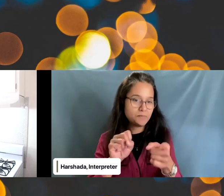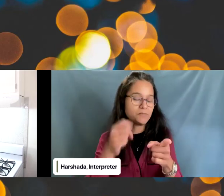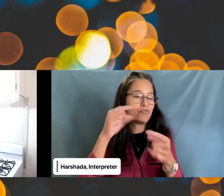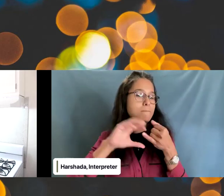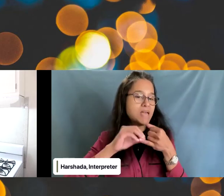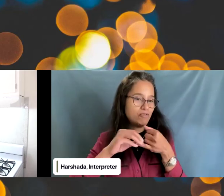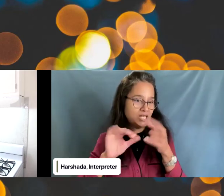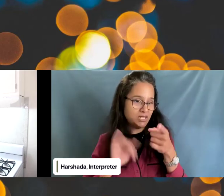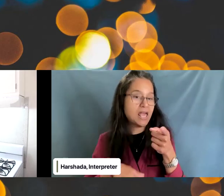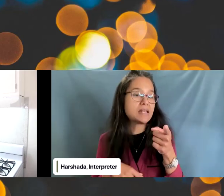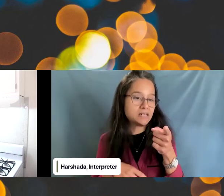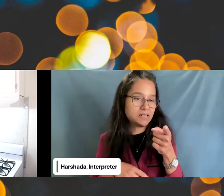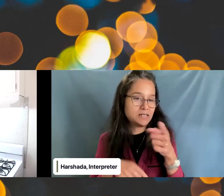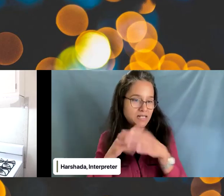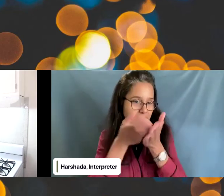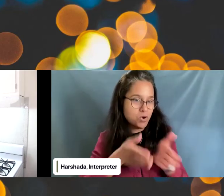is